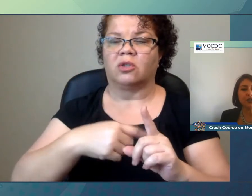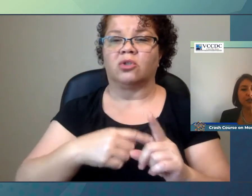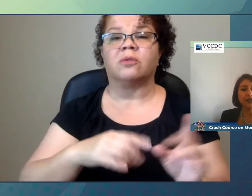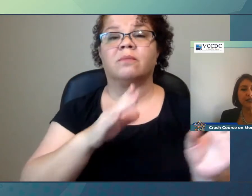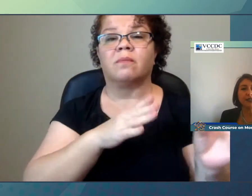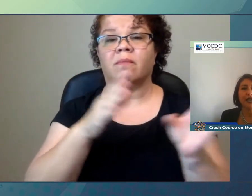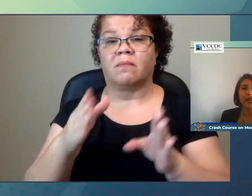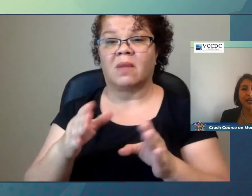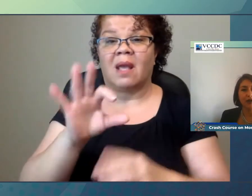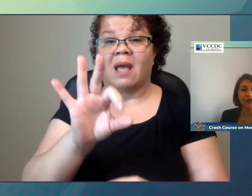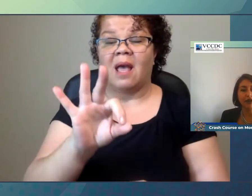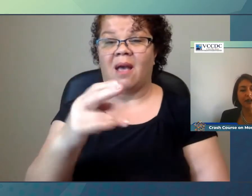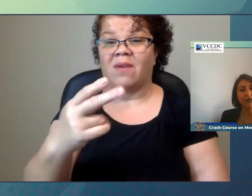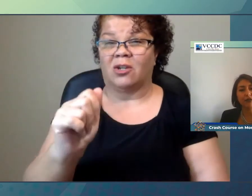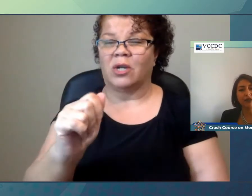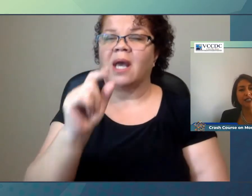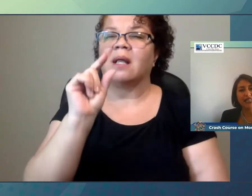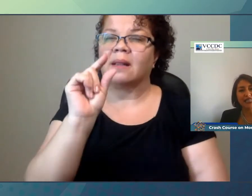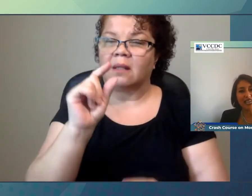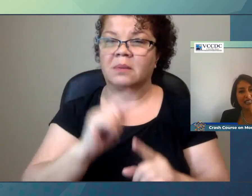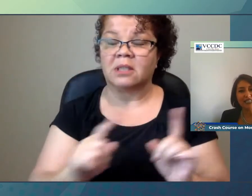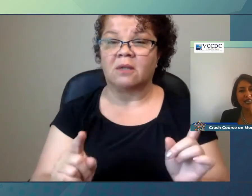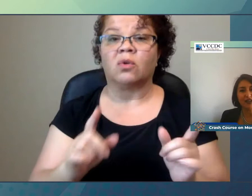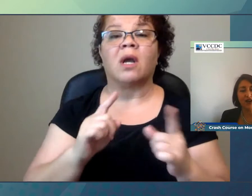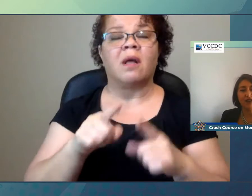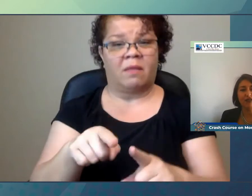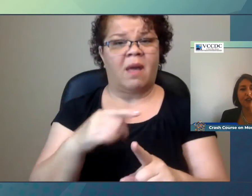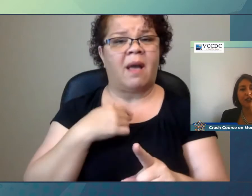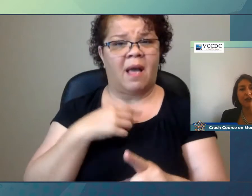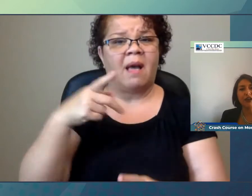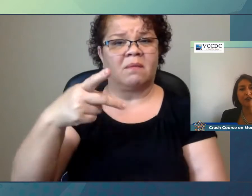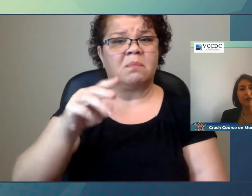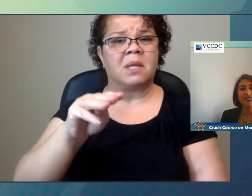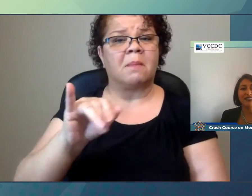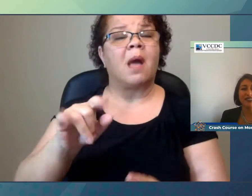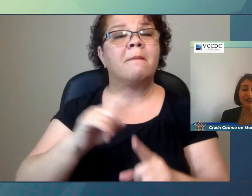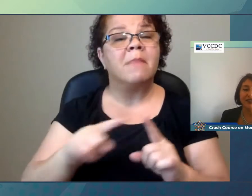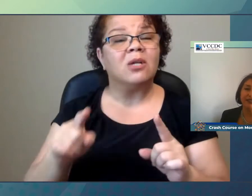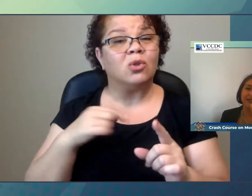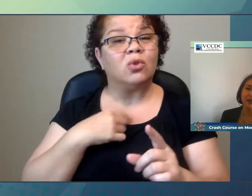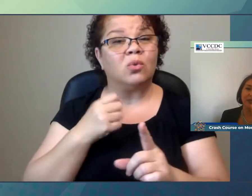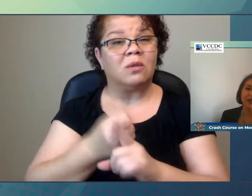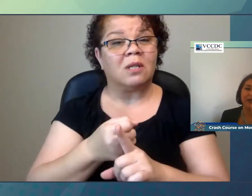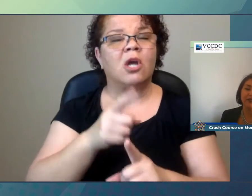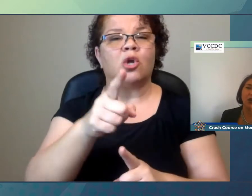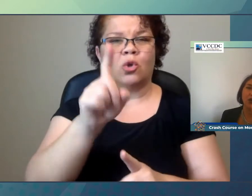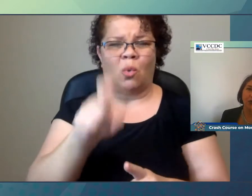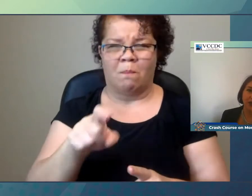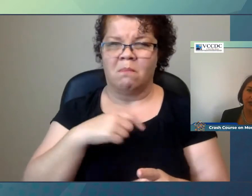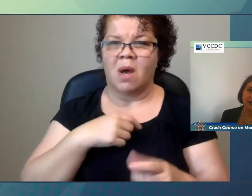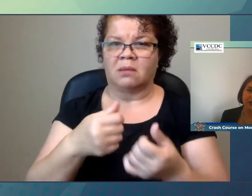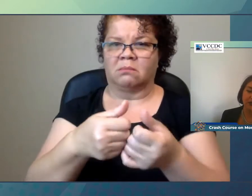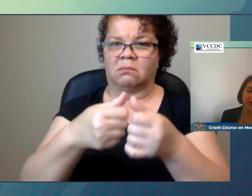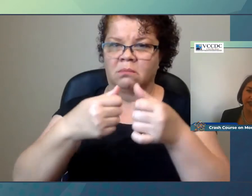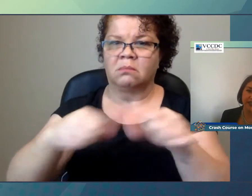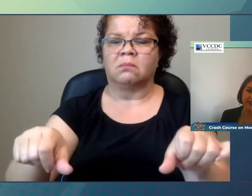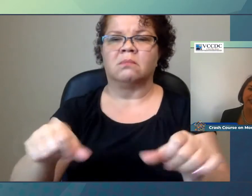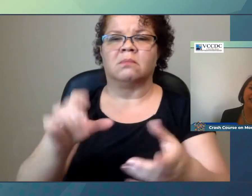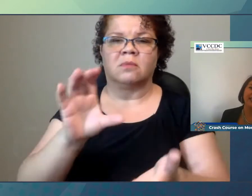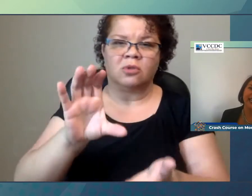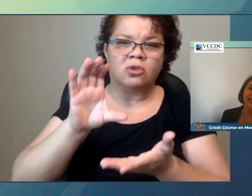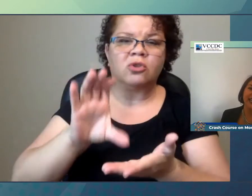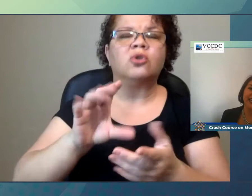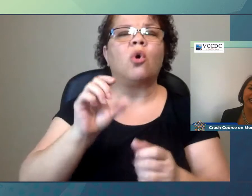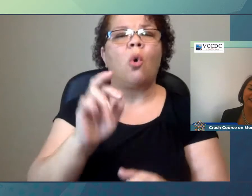mortgage insurance. However, in order to get that taken off, you have to put a significant down payment or possibly